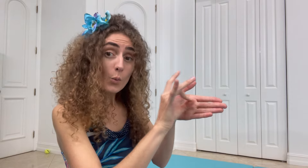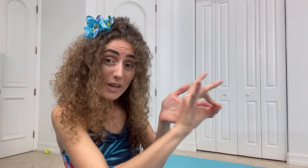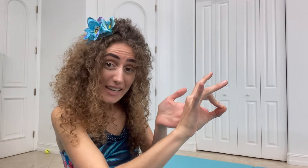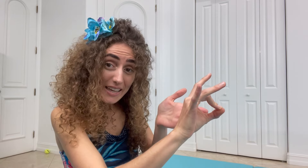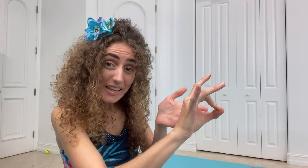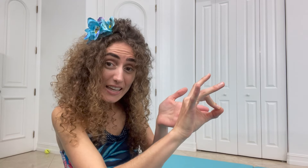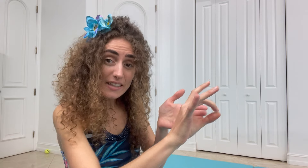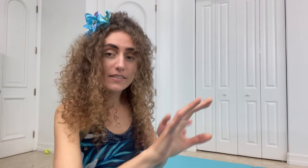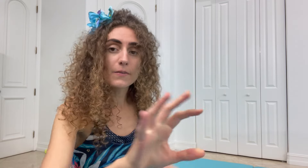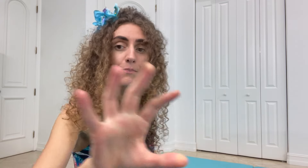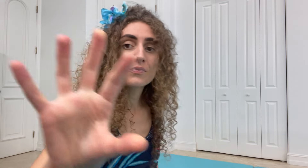8 weeks.